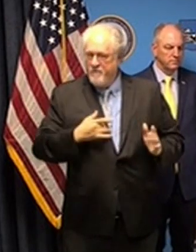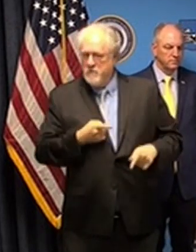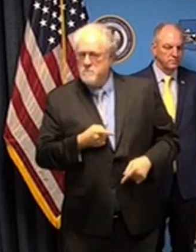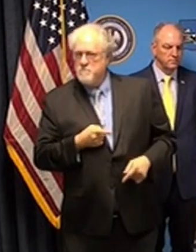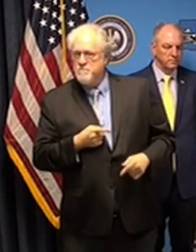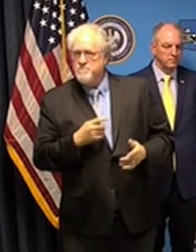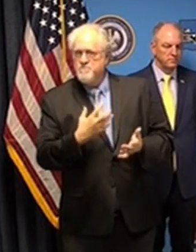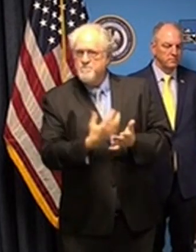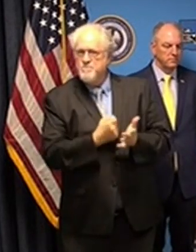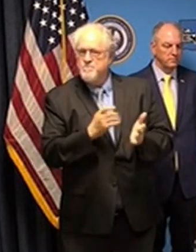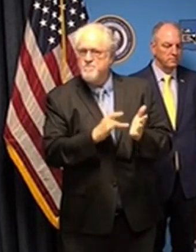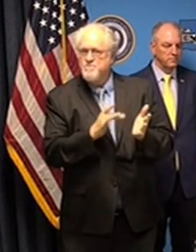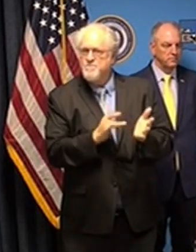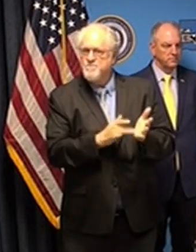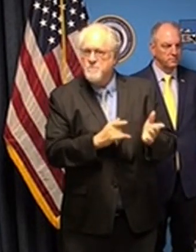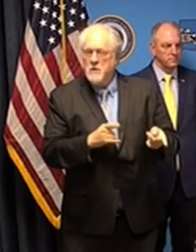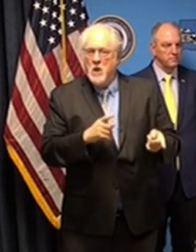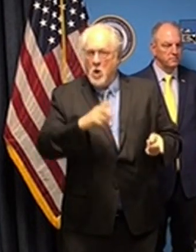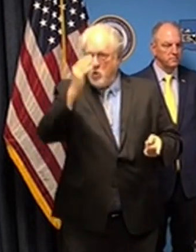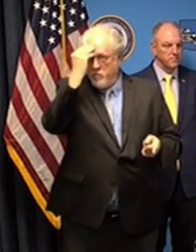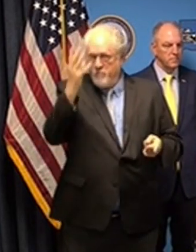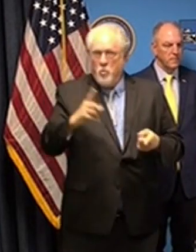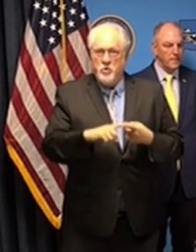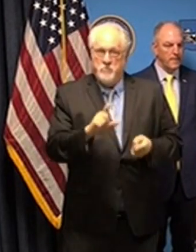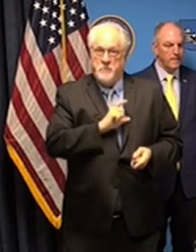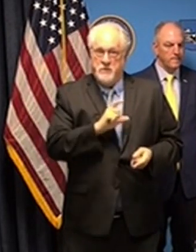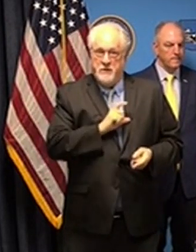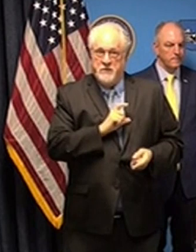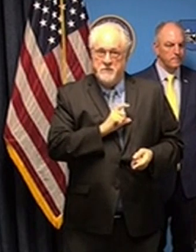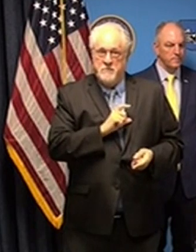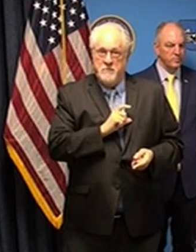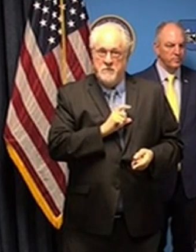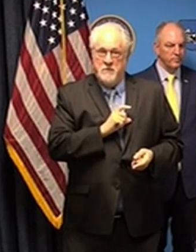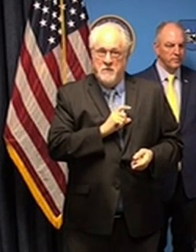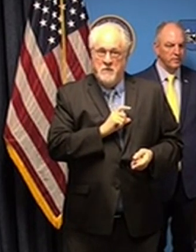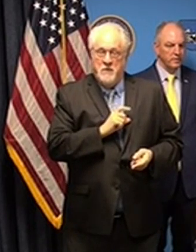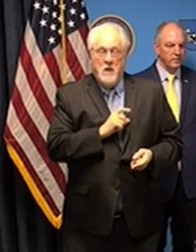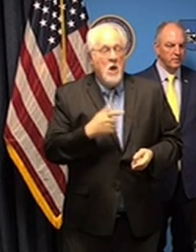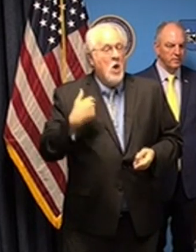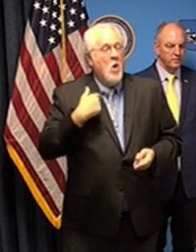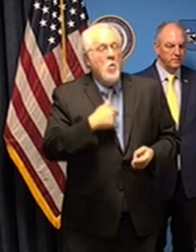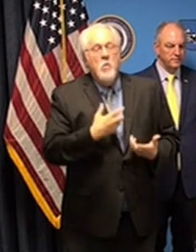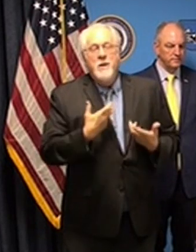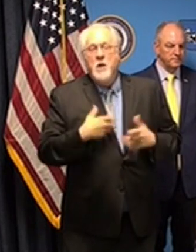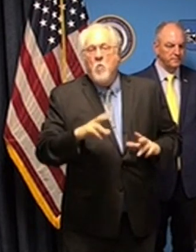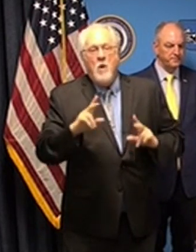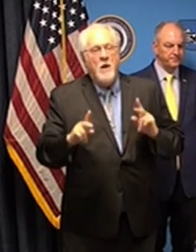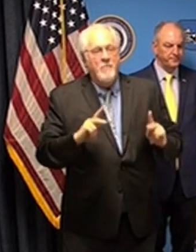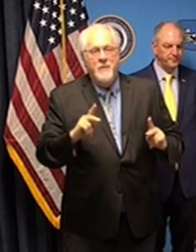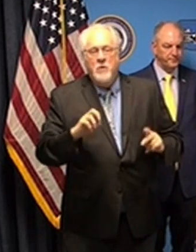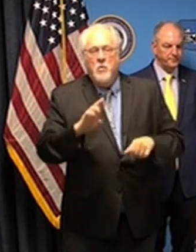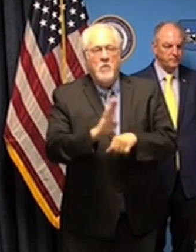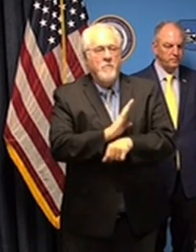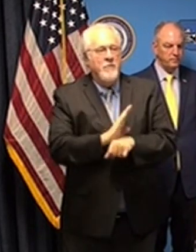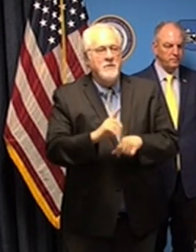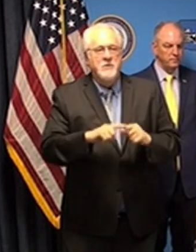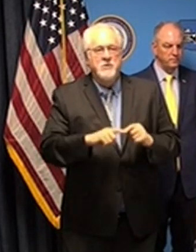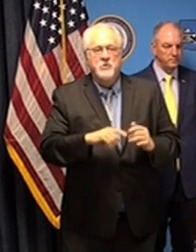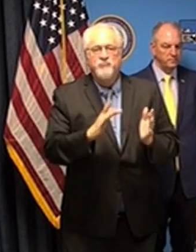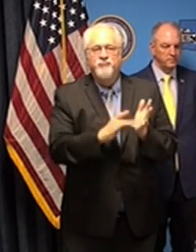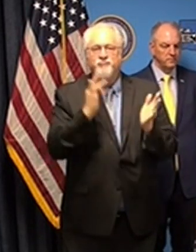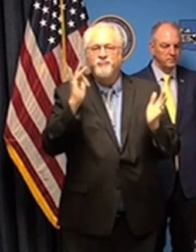price gouging, they should report it to their local law enforcement agency. We don't want people or businesses